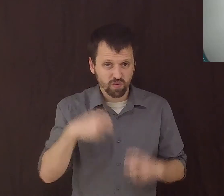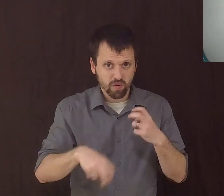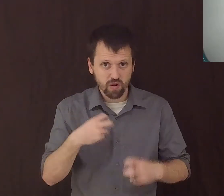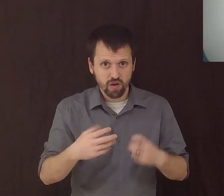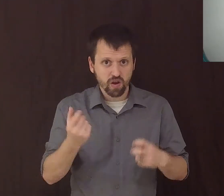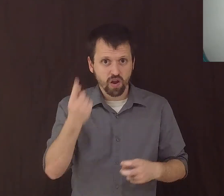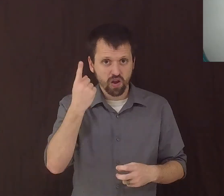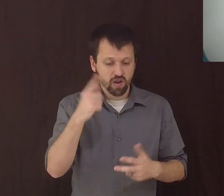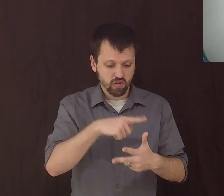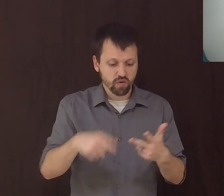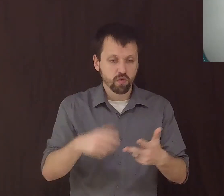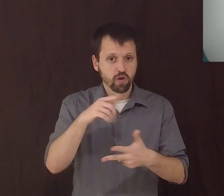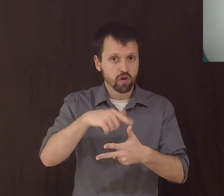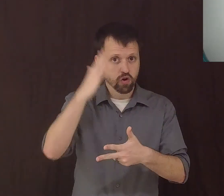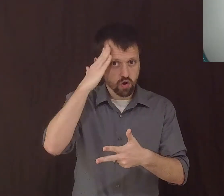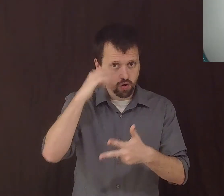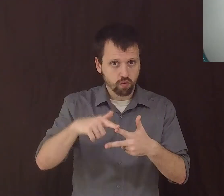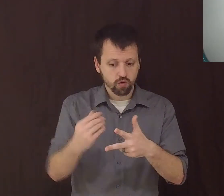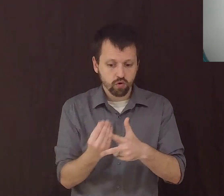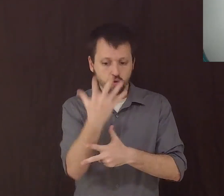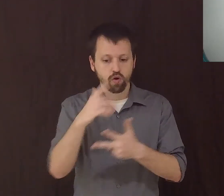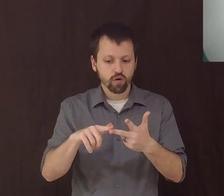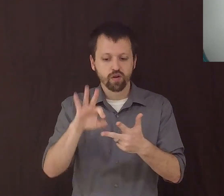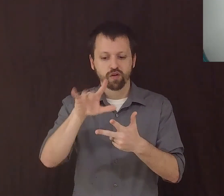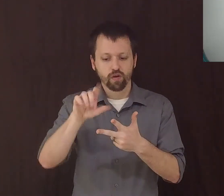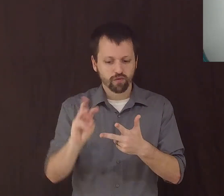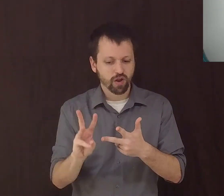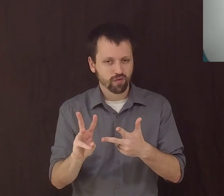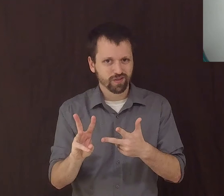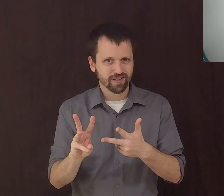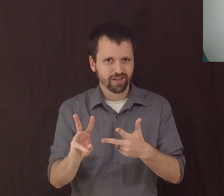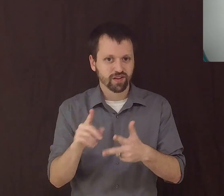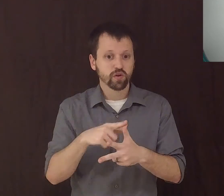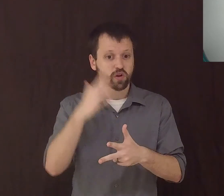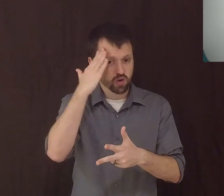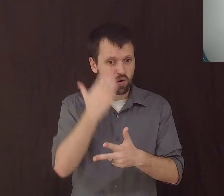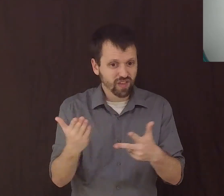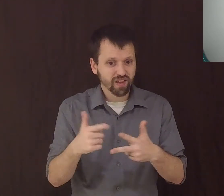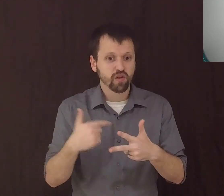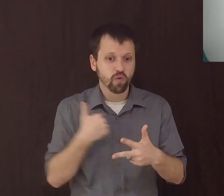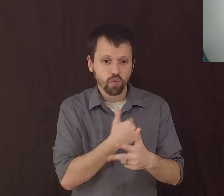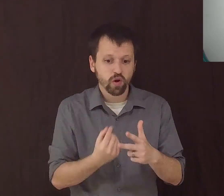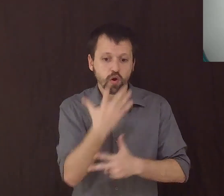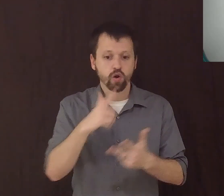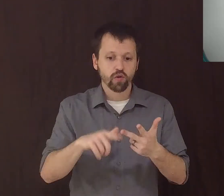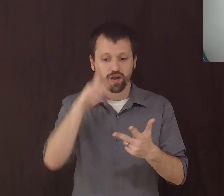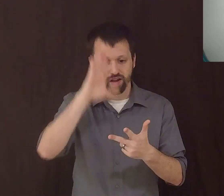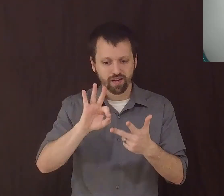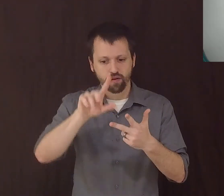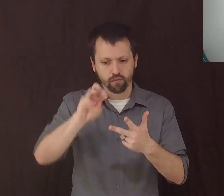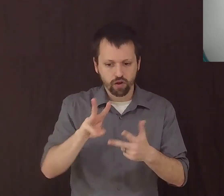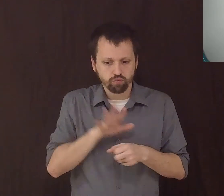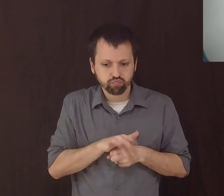key words: know, grow, and flow. We want to know some things. Why? So that we can grow through these trials. Why? So that God can flow in